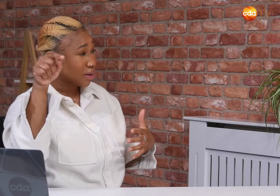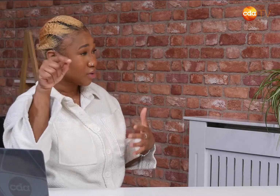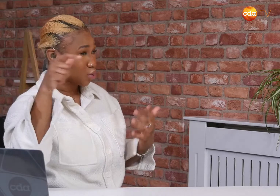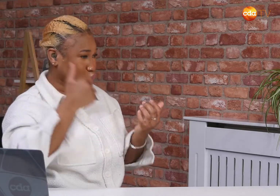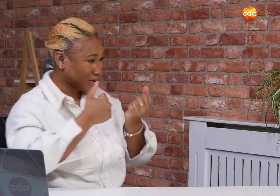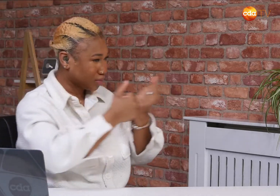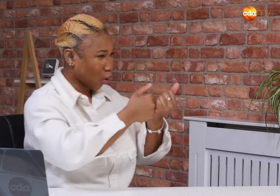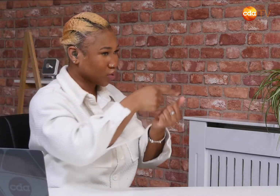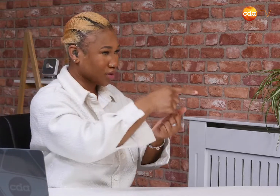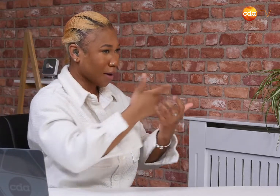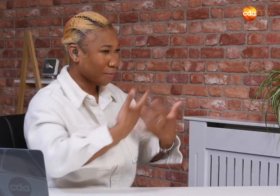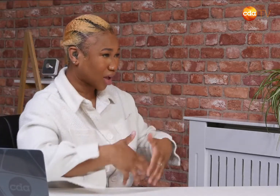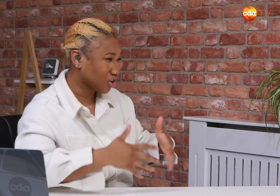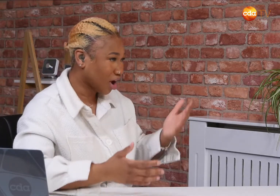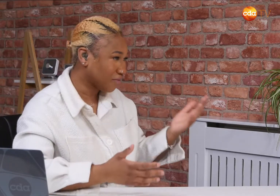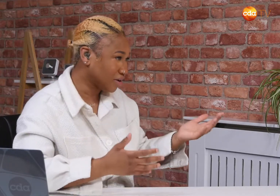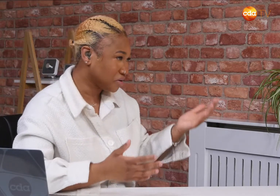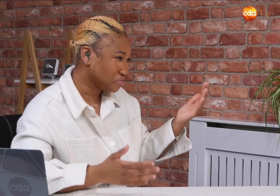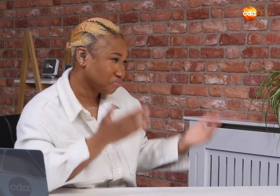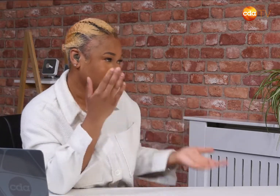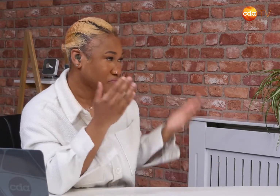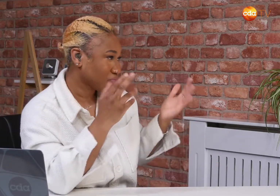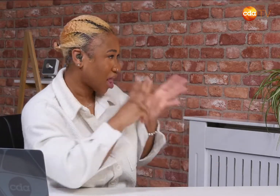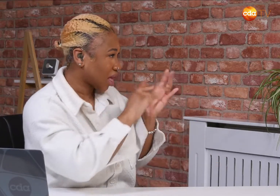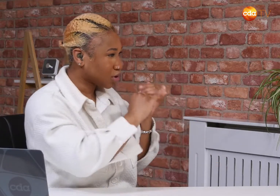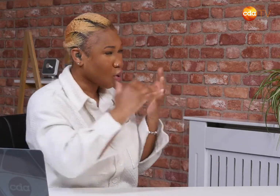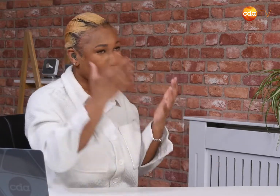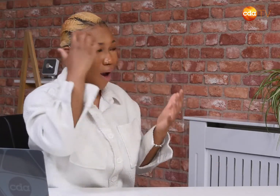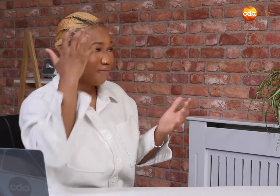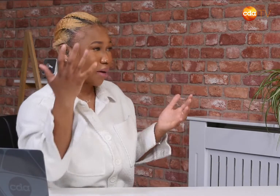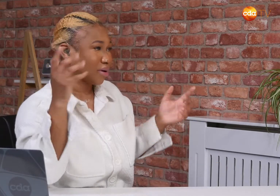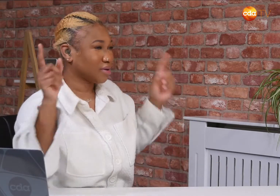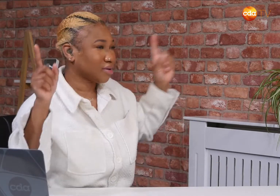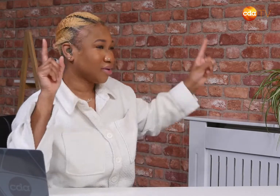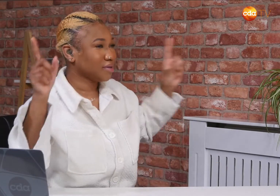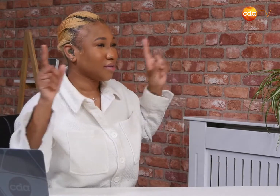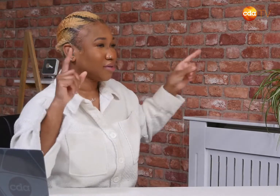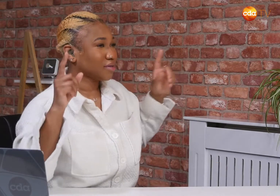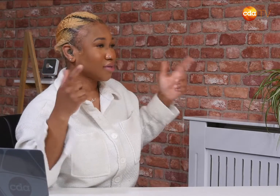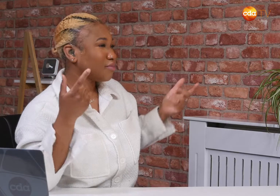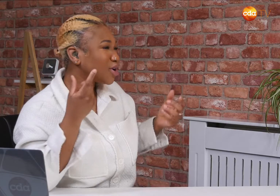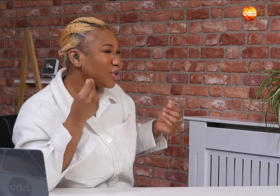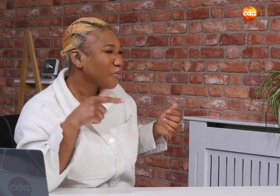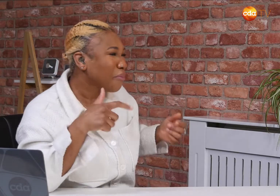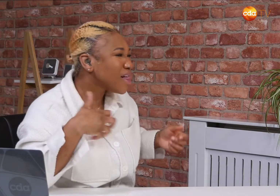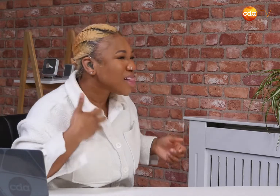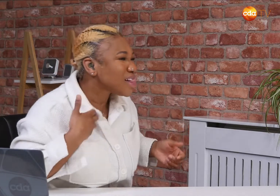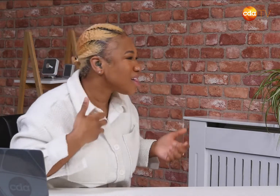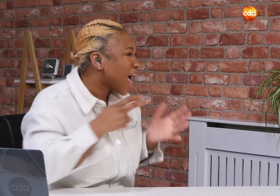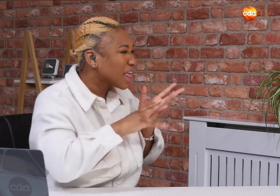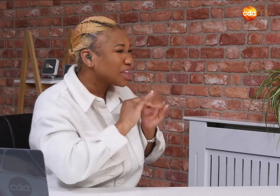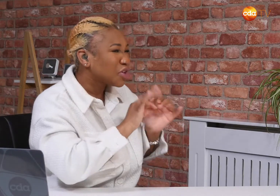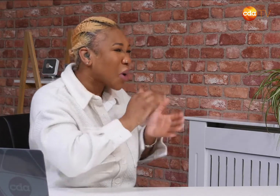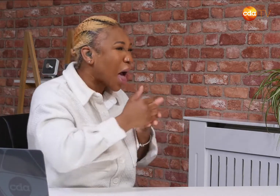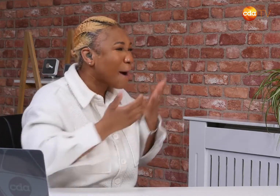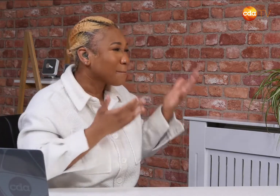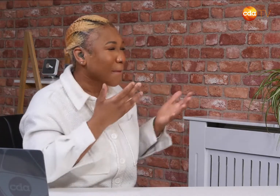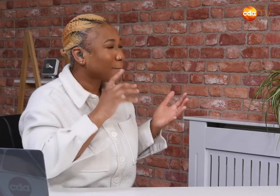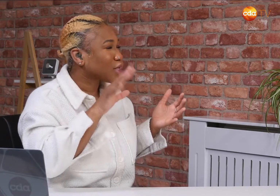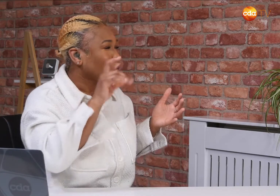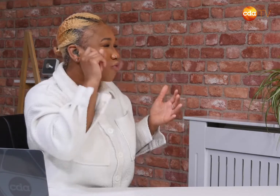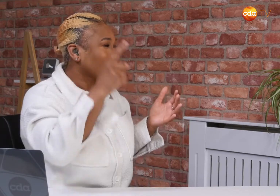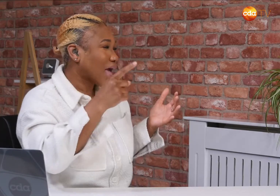So is there the support that people get from miscarriages, is there kind of NHS support, or is it government support, or is it